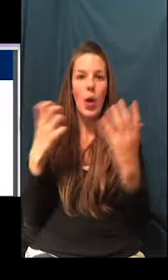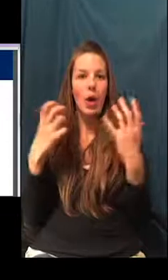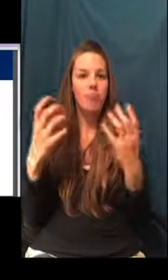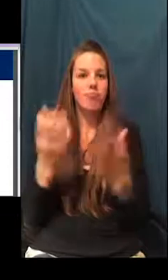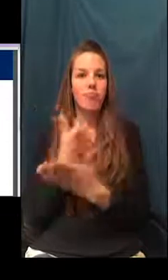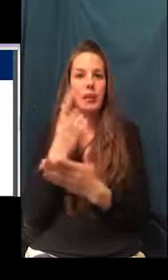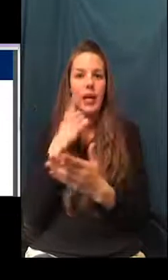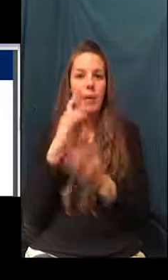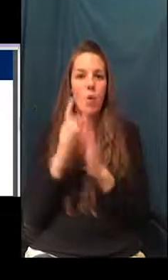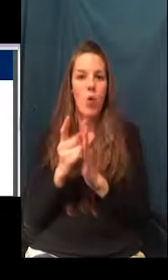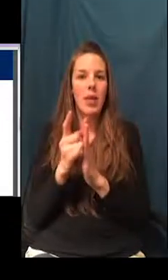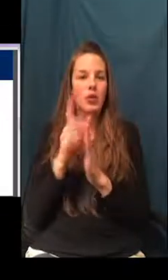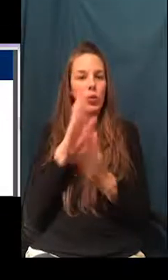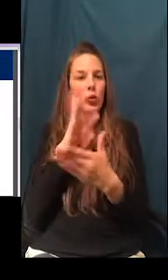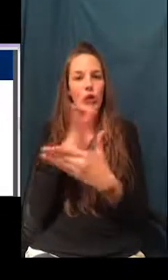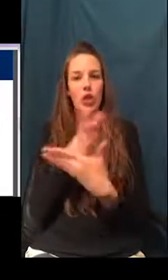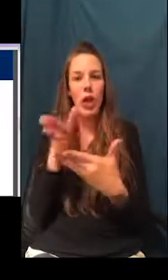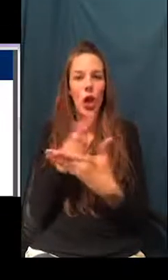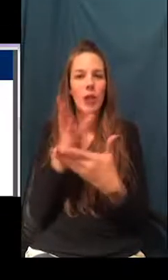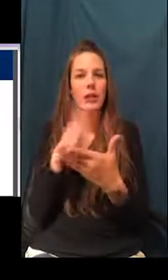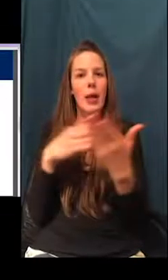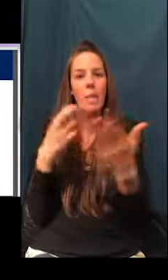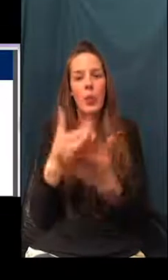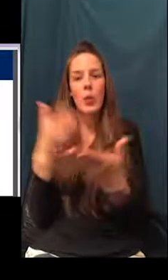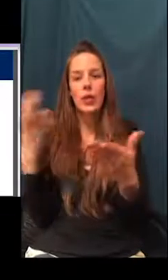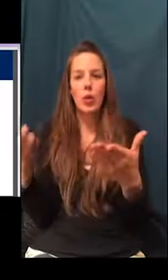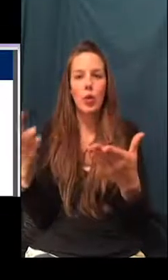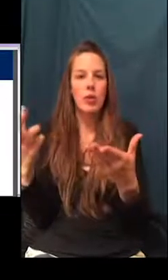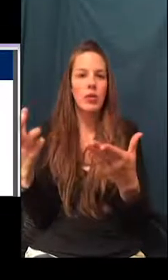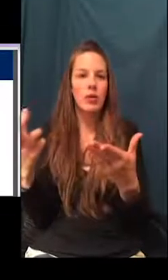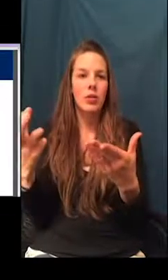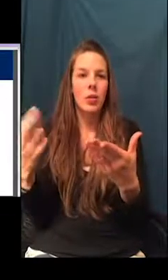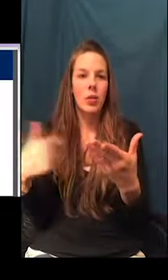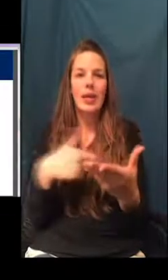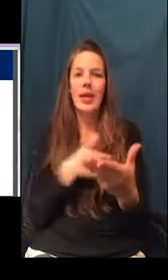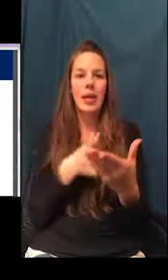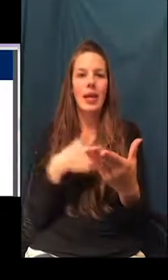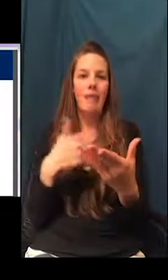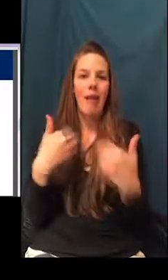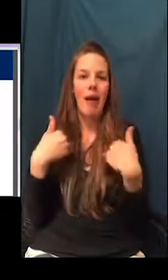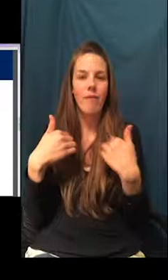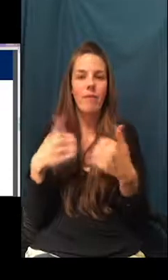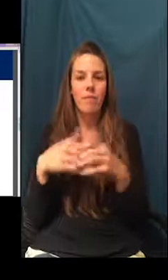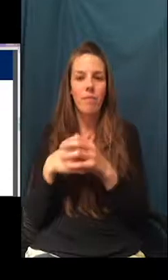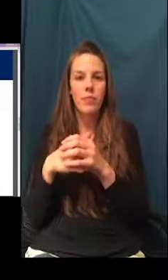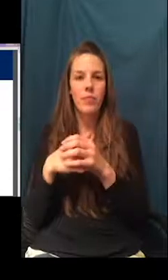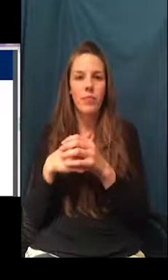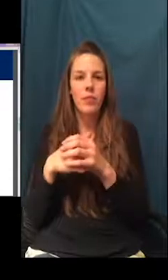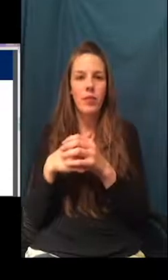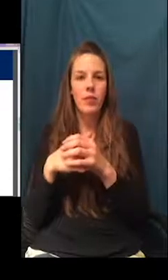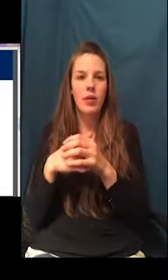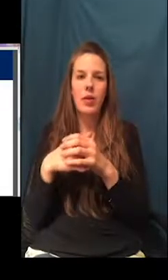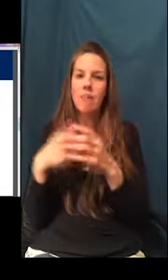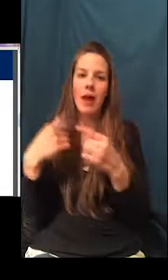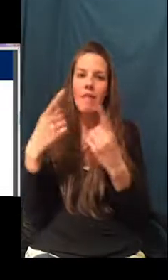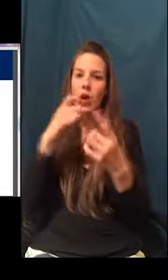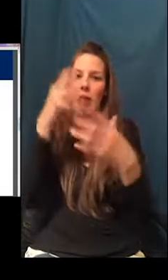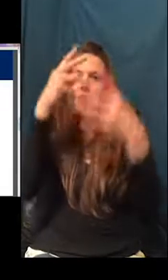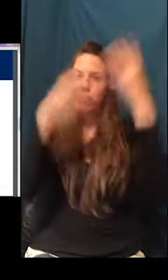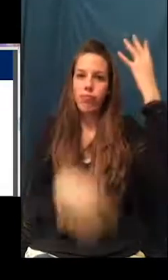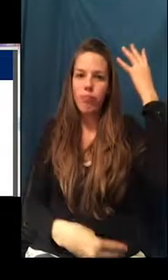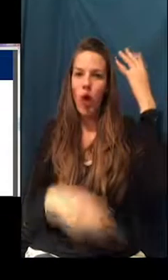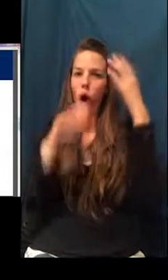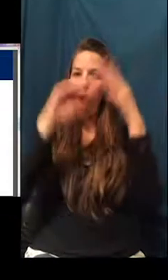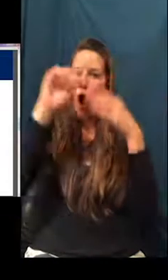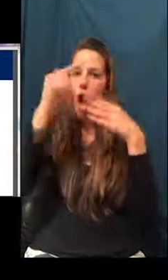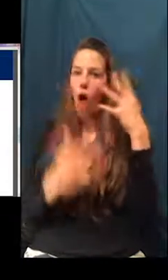take a moment just to share some of the resources that we know of. This is by far not a list of all of them,